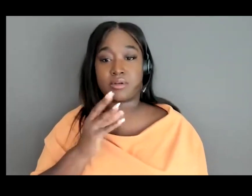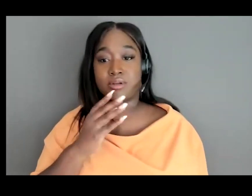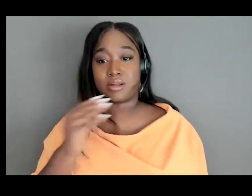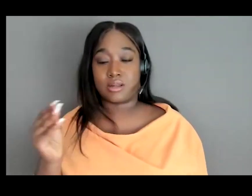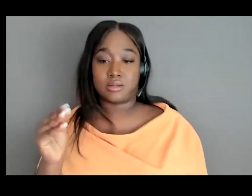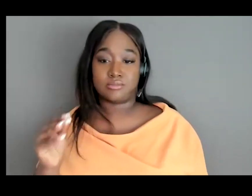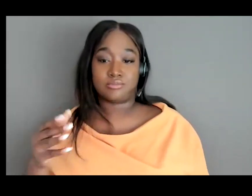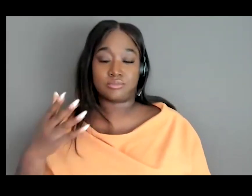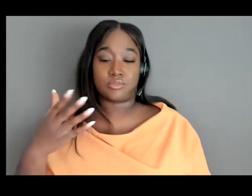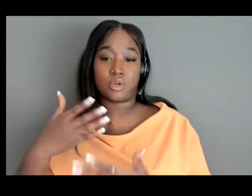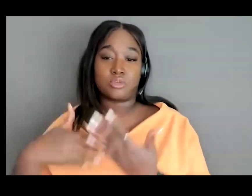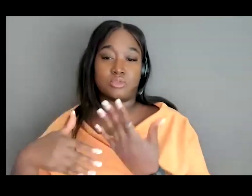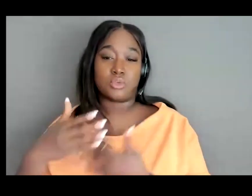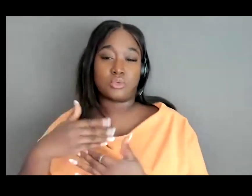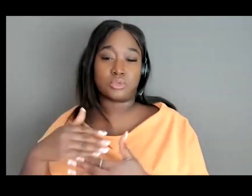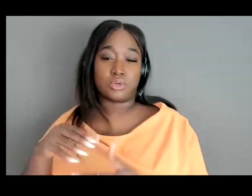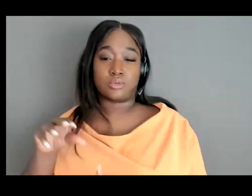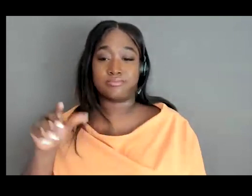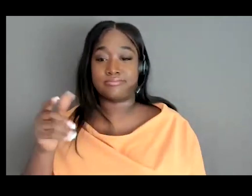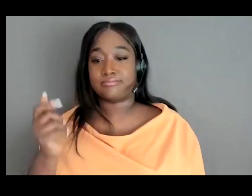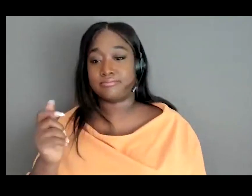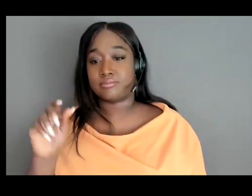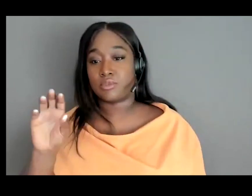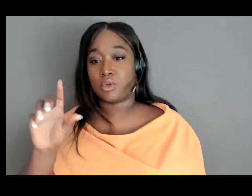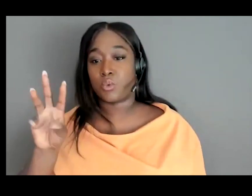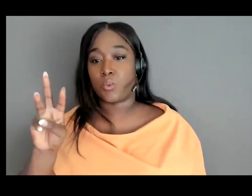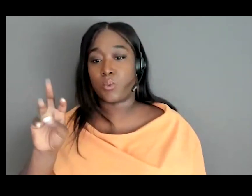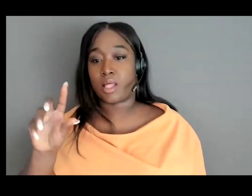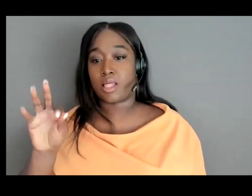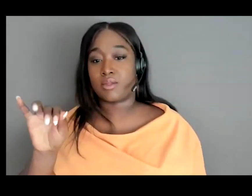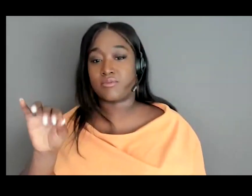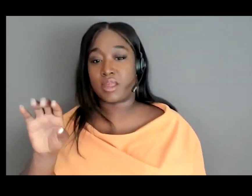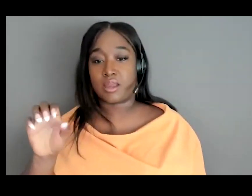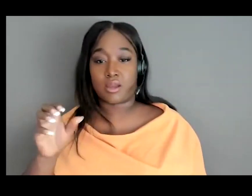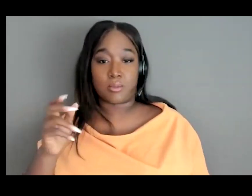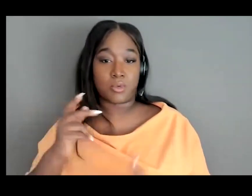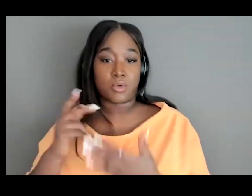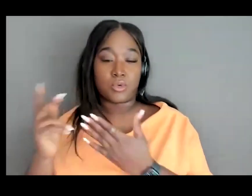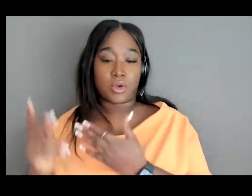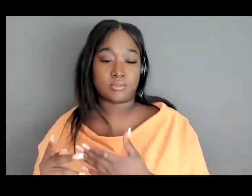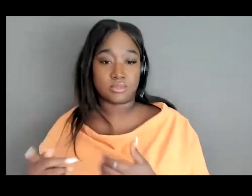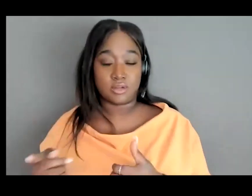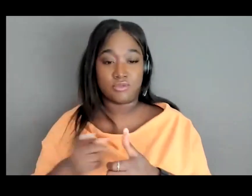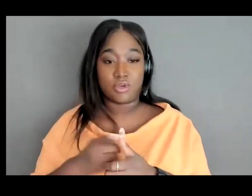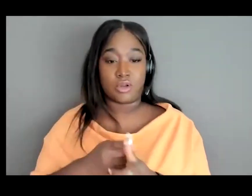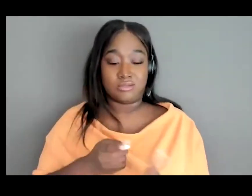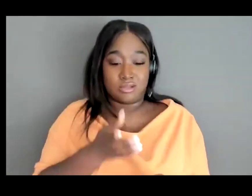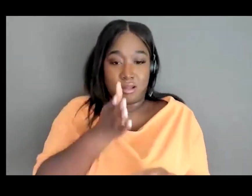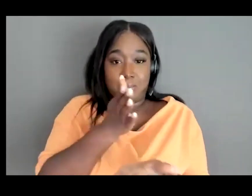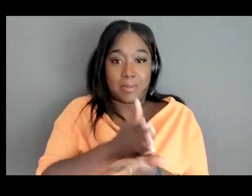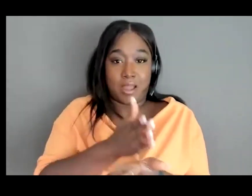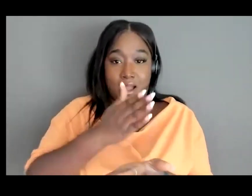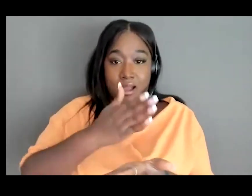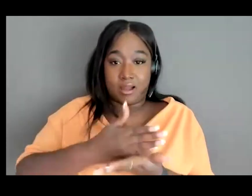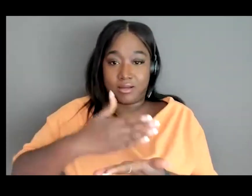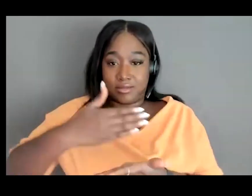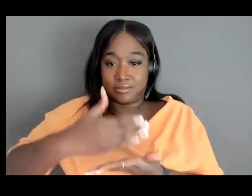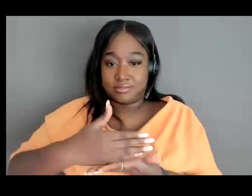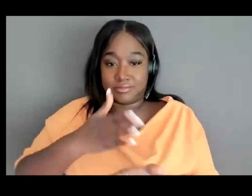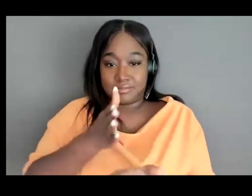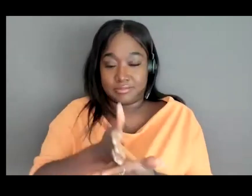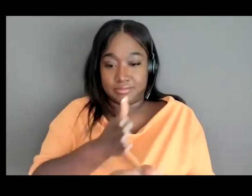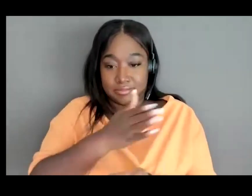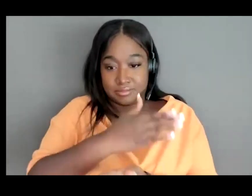the first issue is slicing the pie. And then second is within your slice, transportation